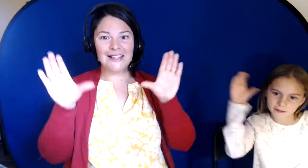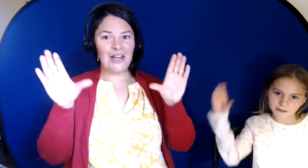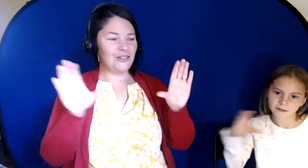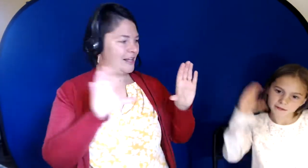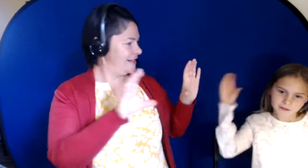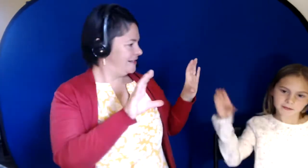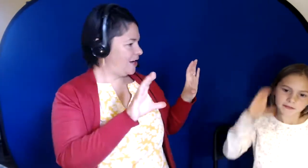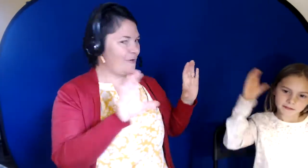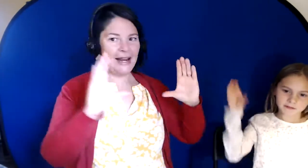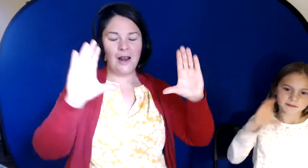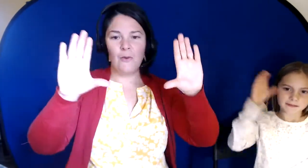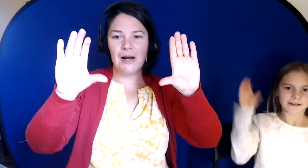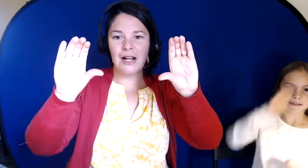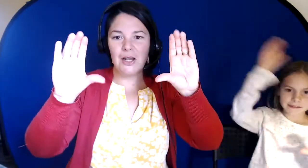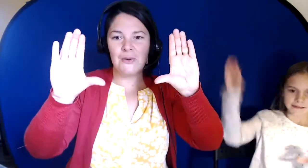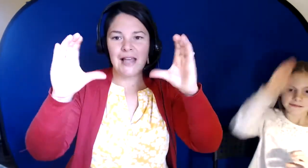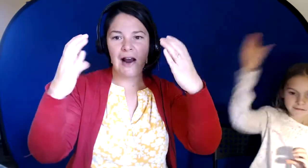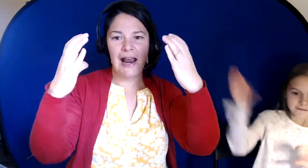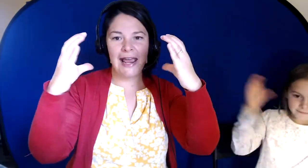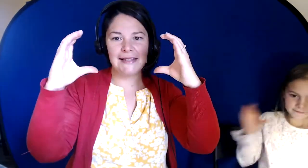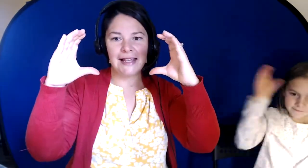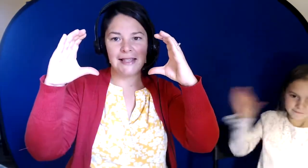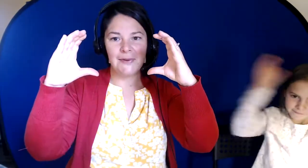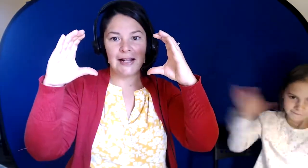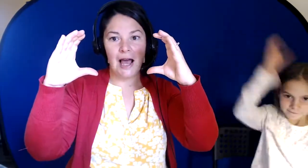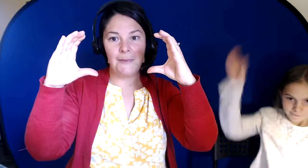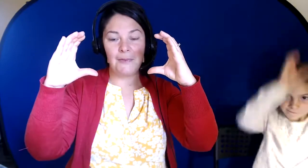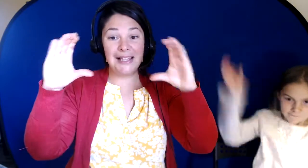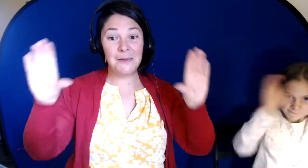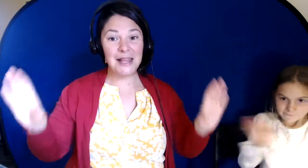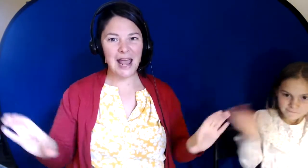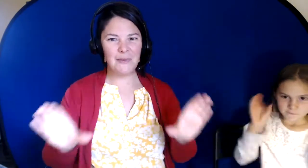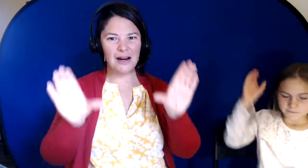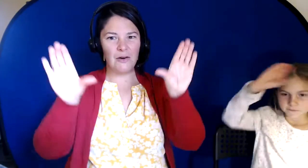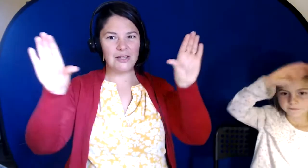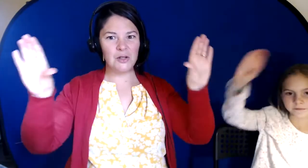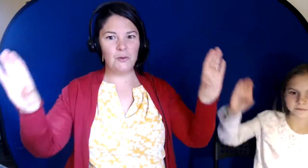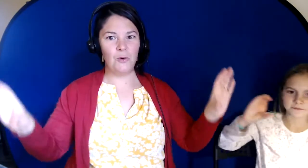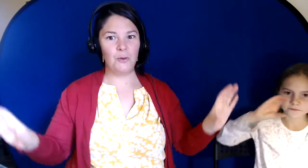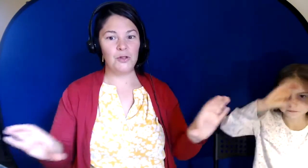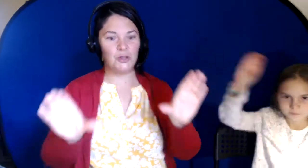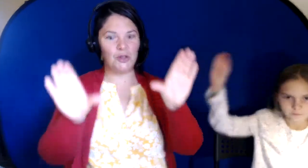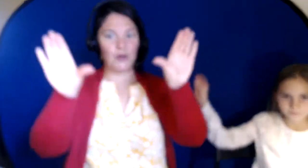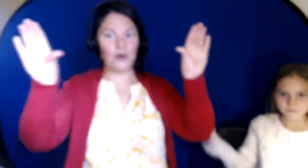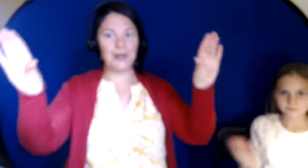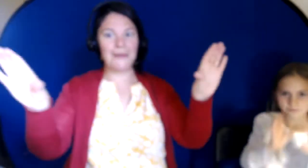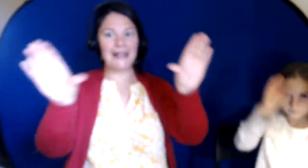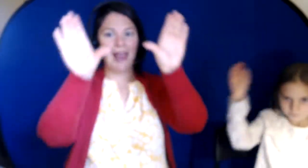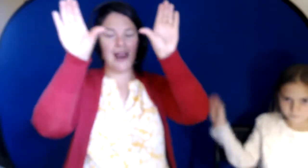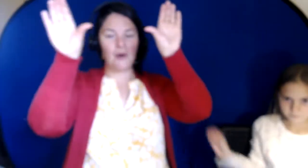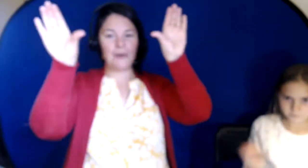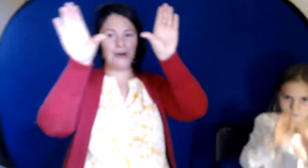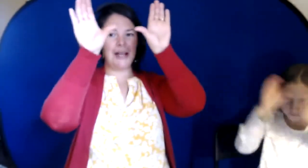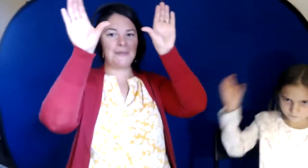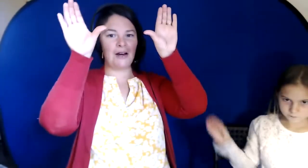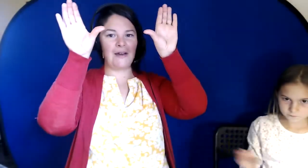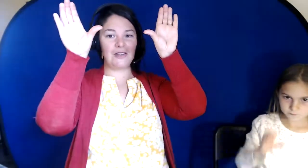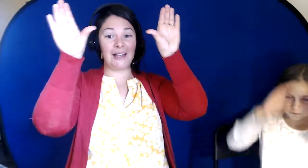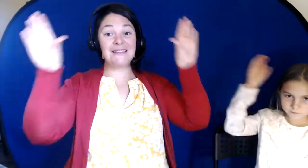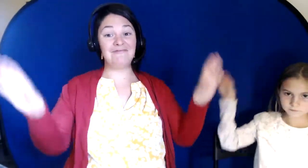suggestion. Decorating. We're going to use our hands like this. We're going to cup them a little bit and we're going to circle them in the air. We're putting up decorations. Do,